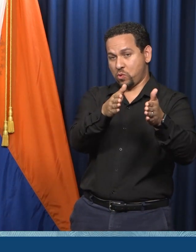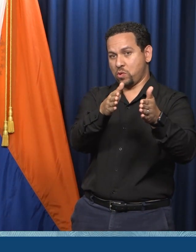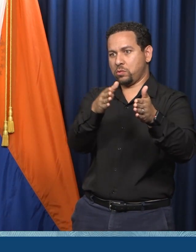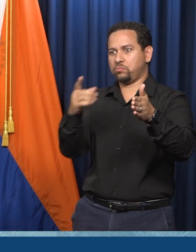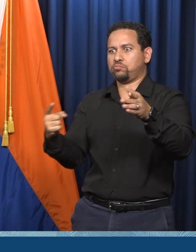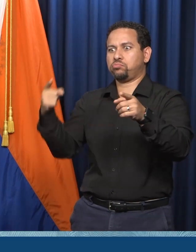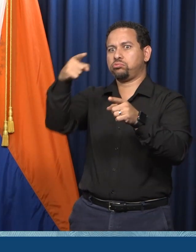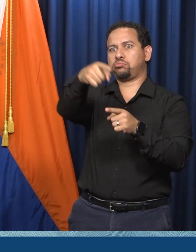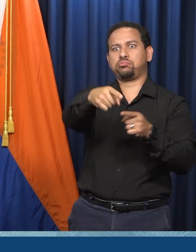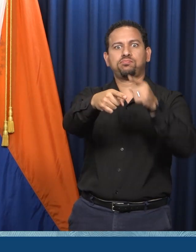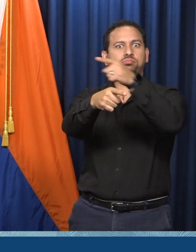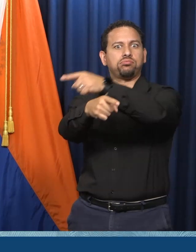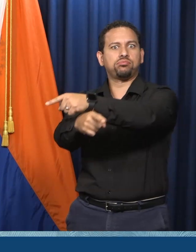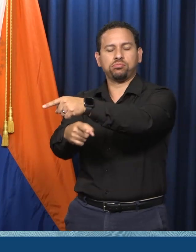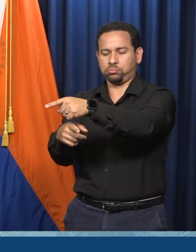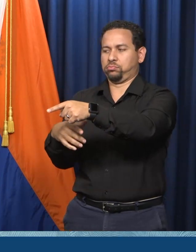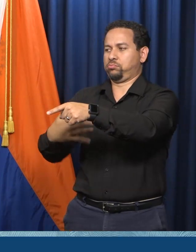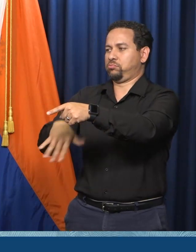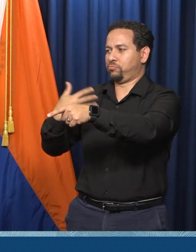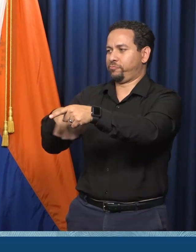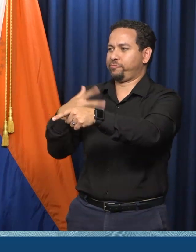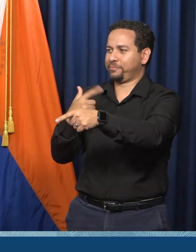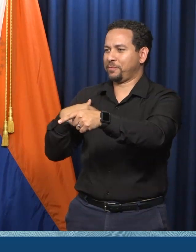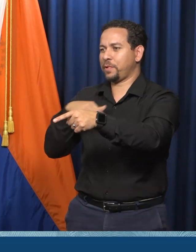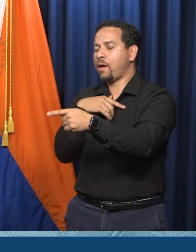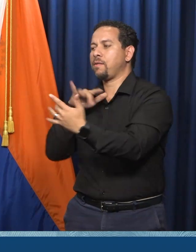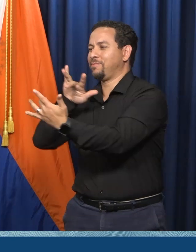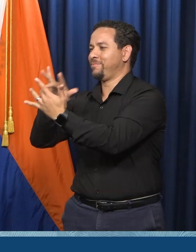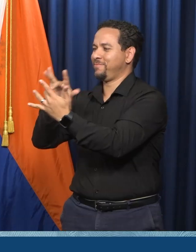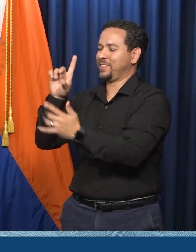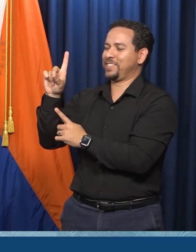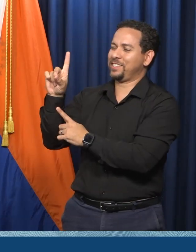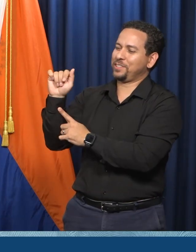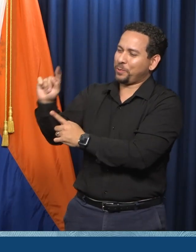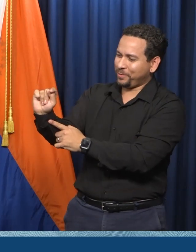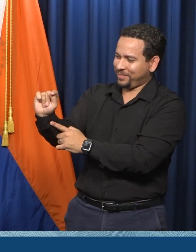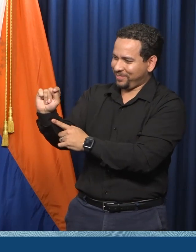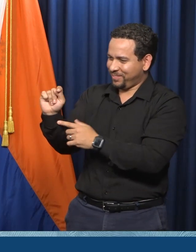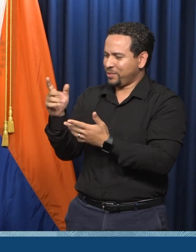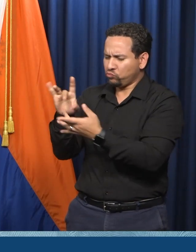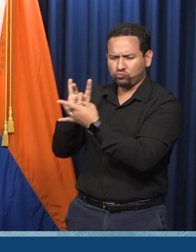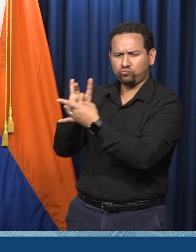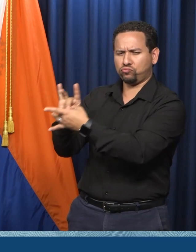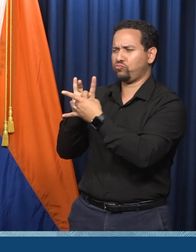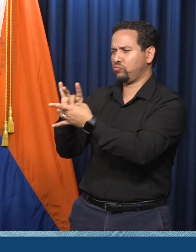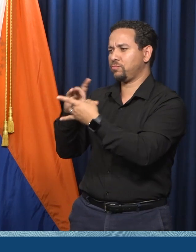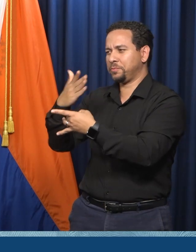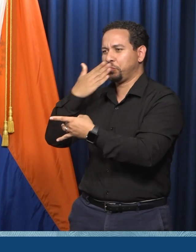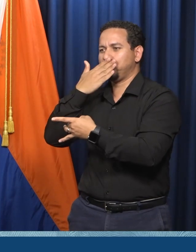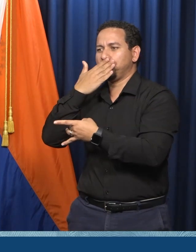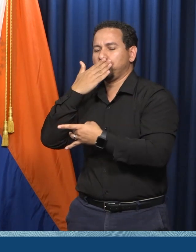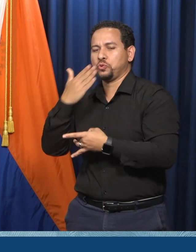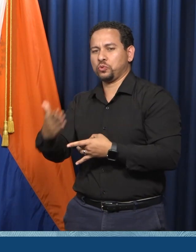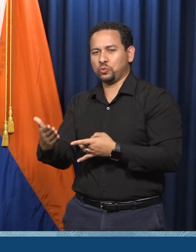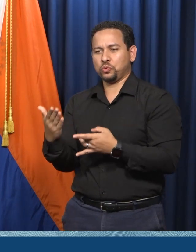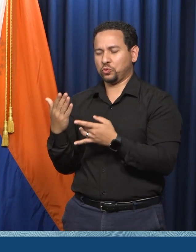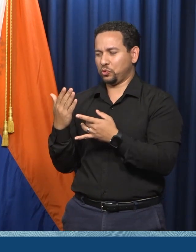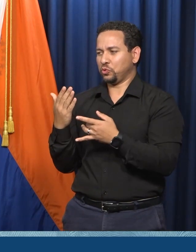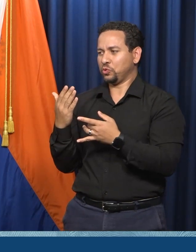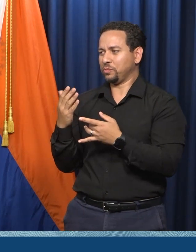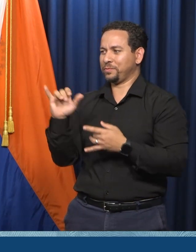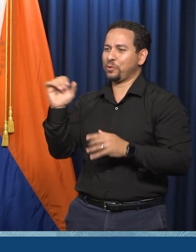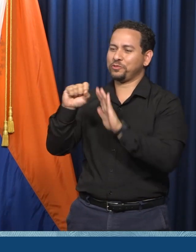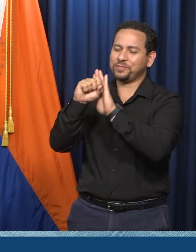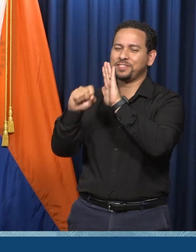we are in constant contact with New York State DOT and have a great relationship with New York State DOT and our